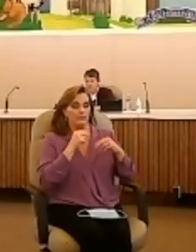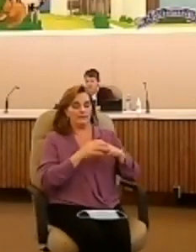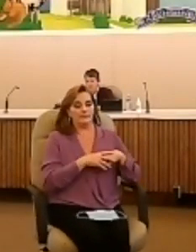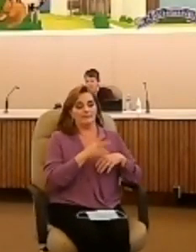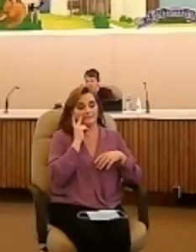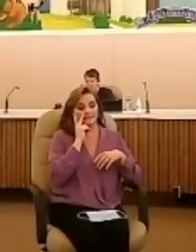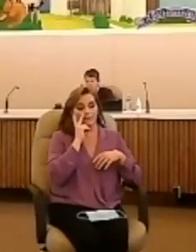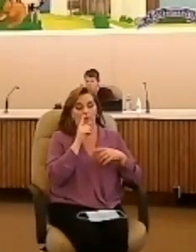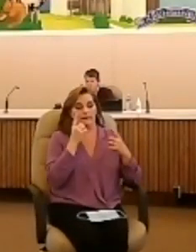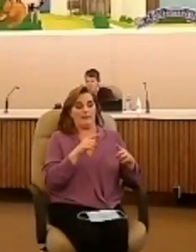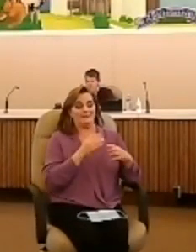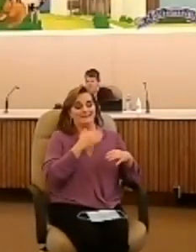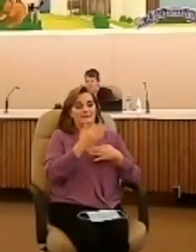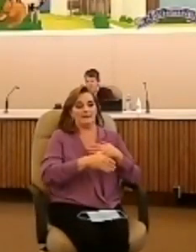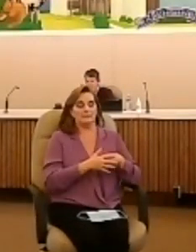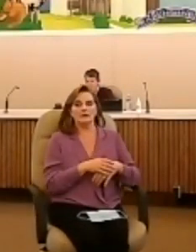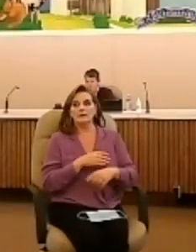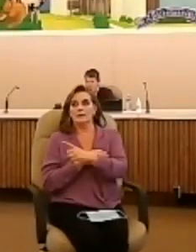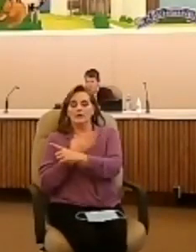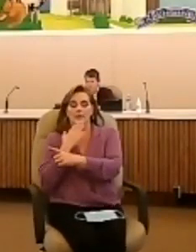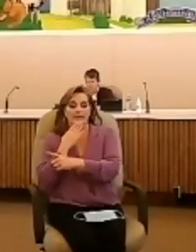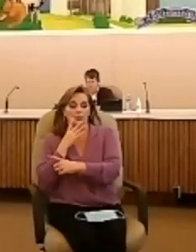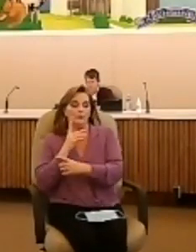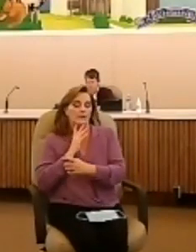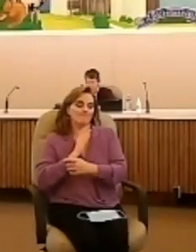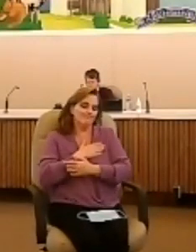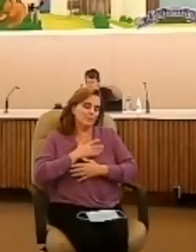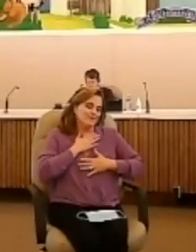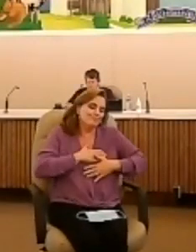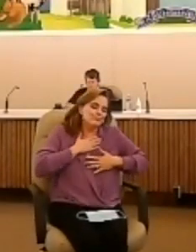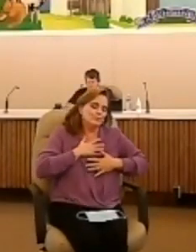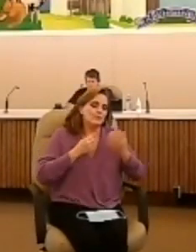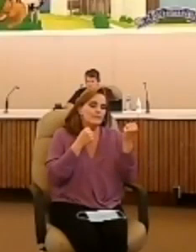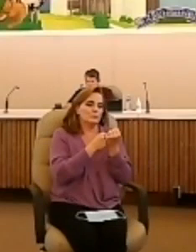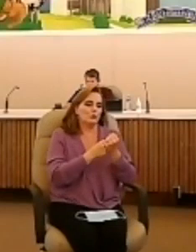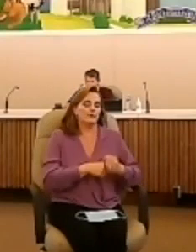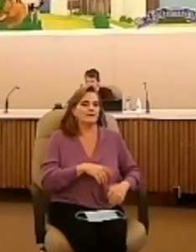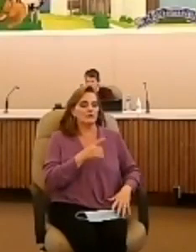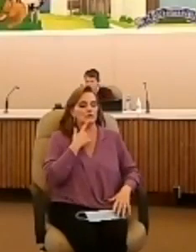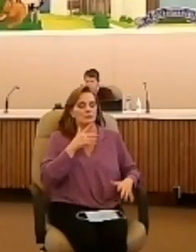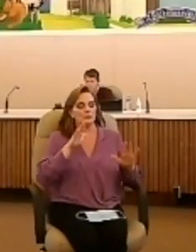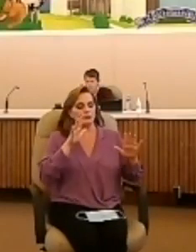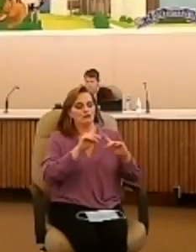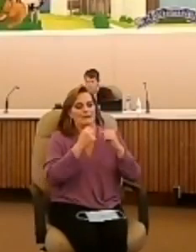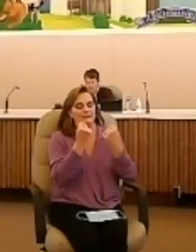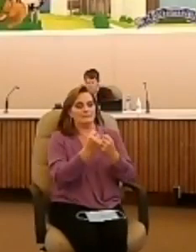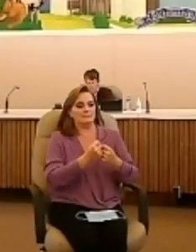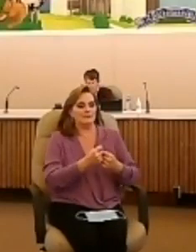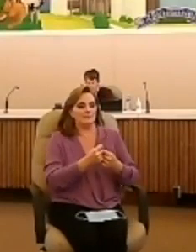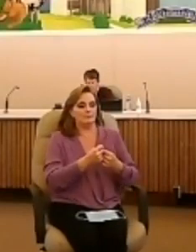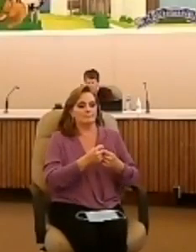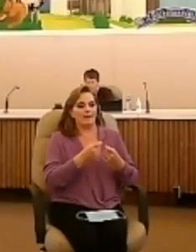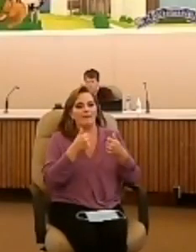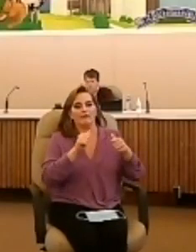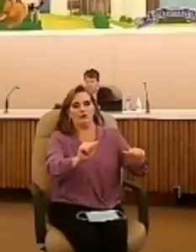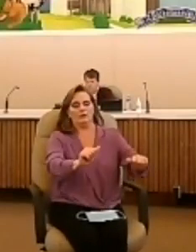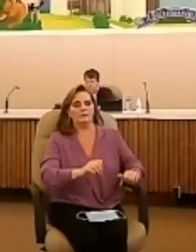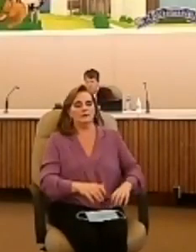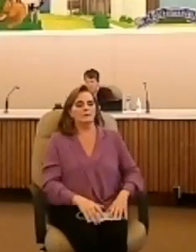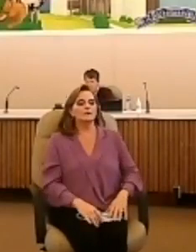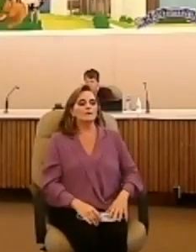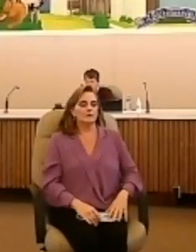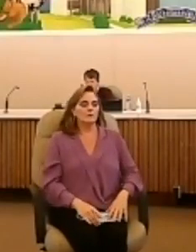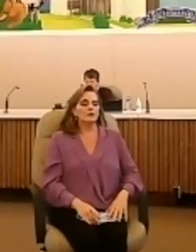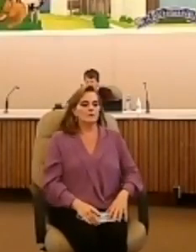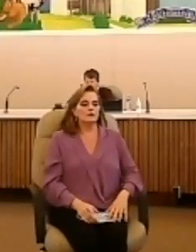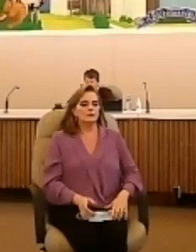next. Thank you so much. We really appreciate the support, and this is just such an incredible team effort. I mean, we will make a conscious effort to